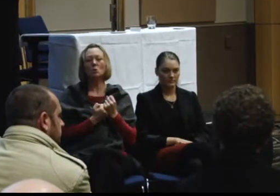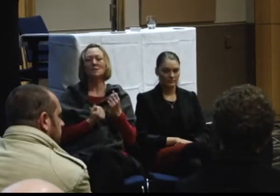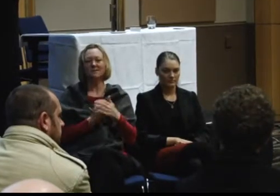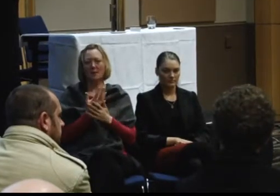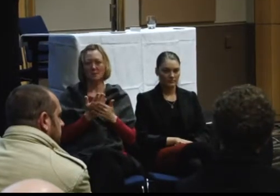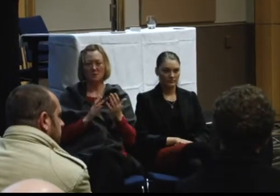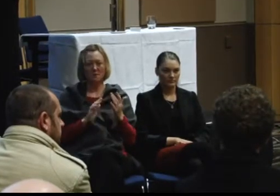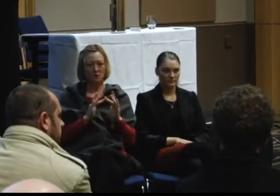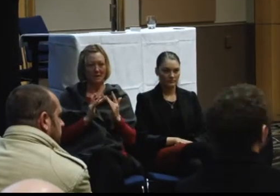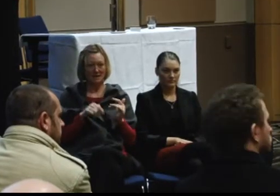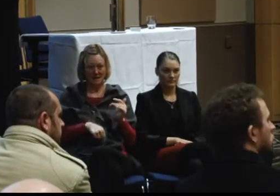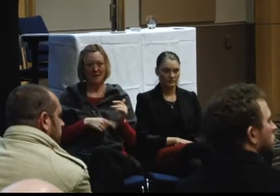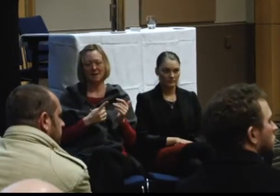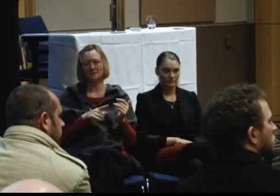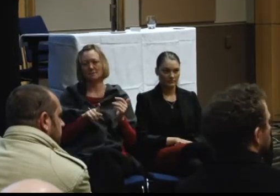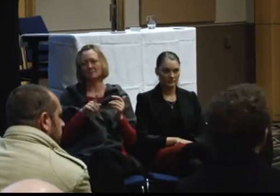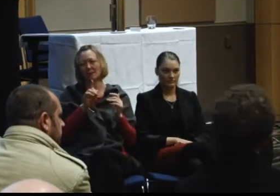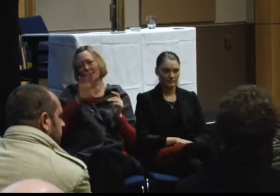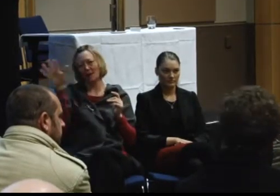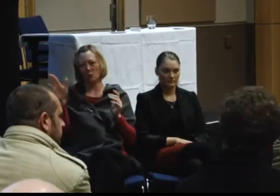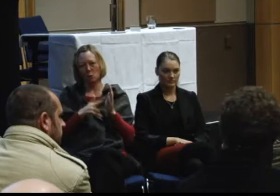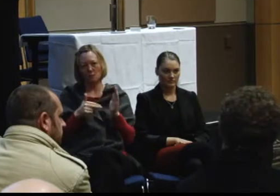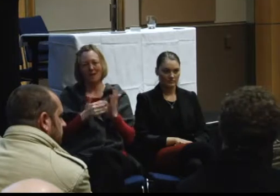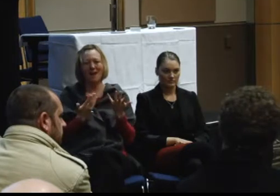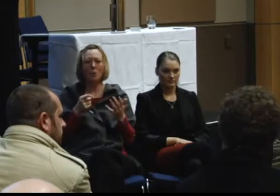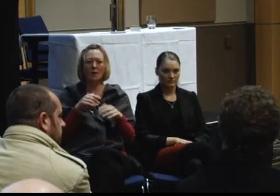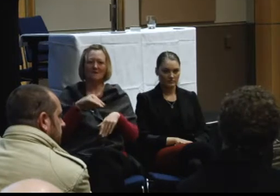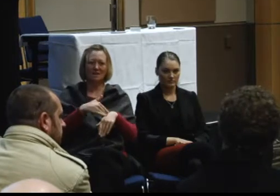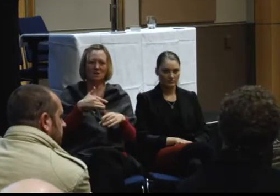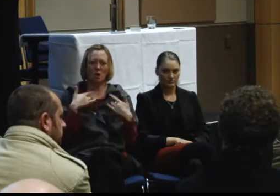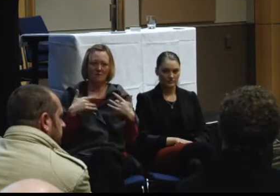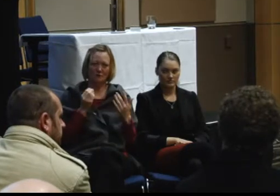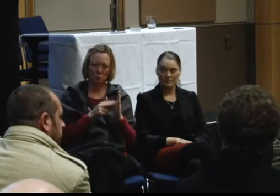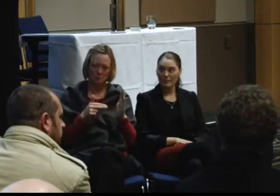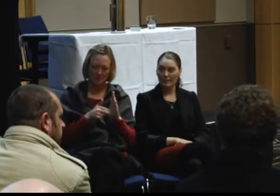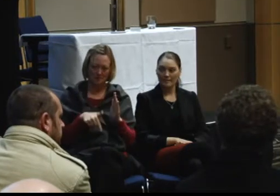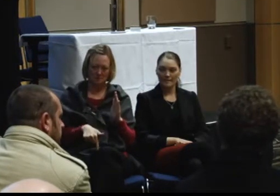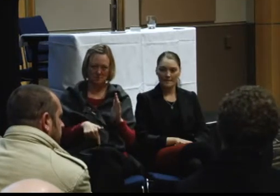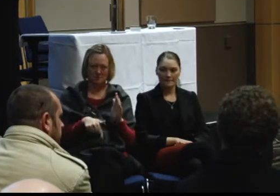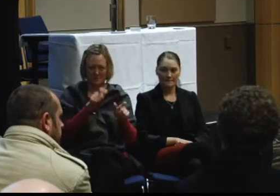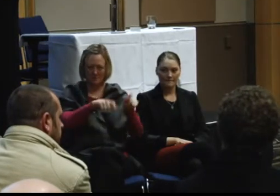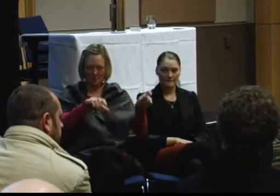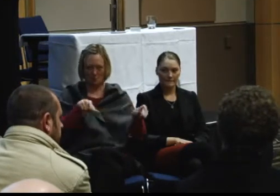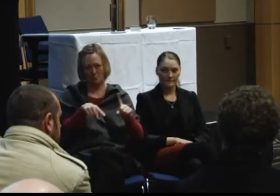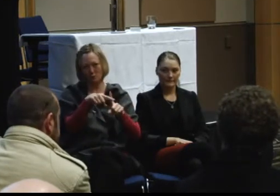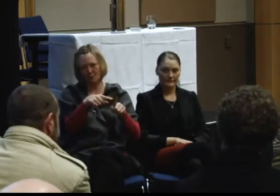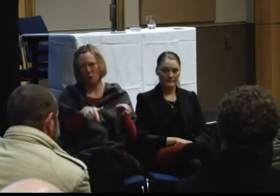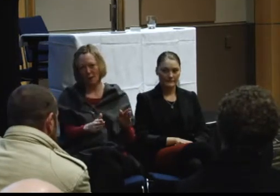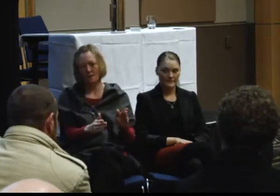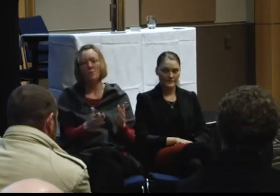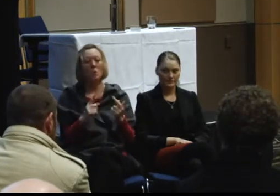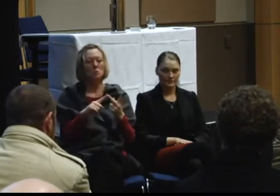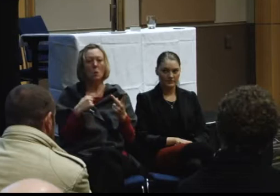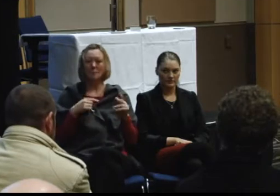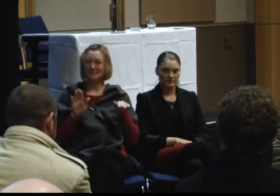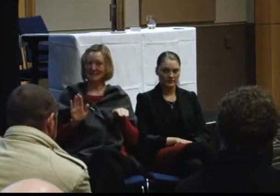well it can affect the lives of people in New Zealand in a positive way. I'm also a citizen